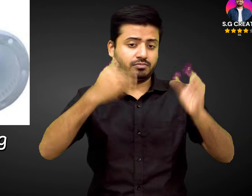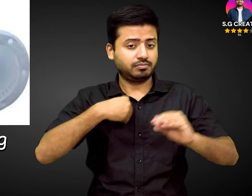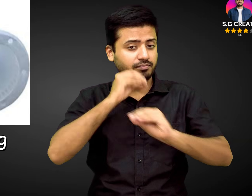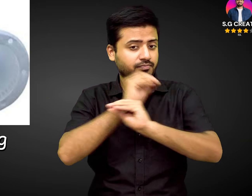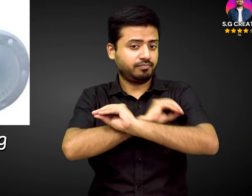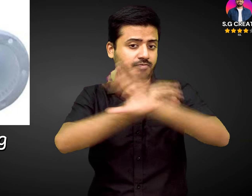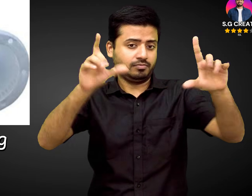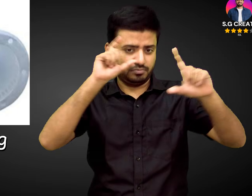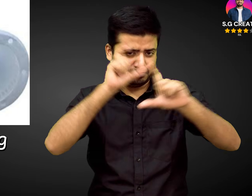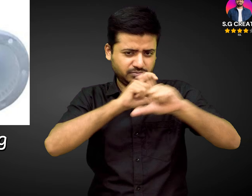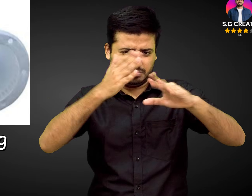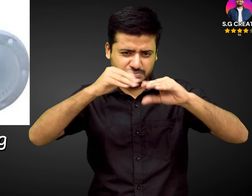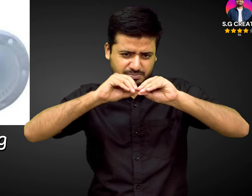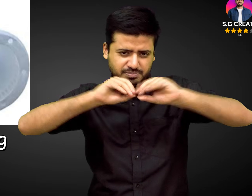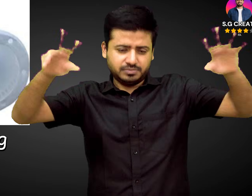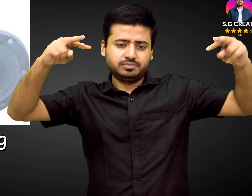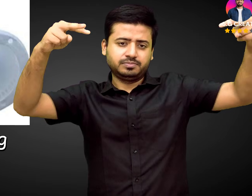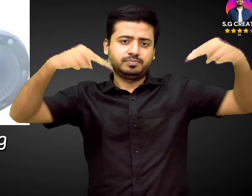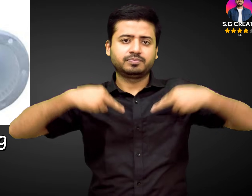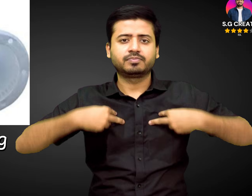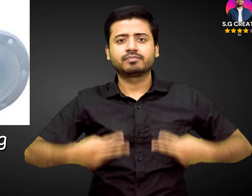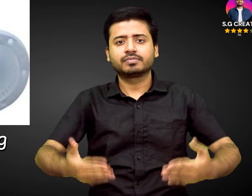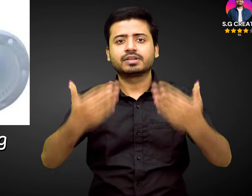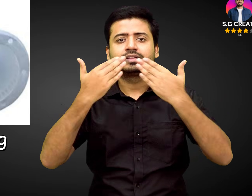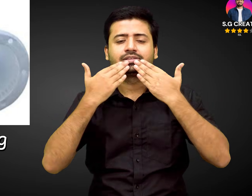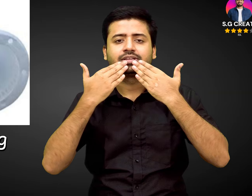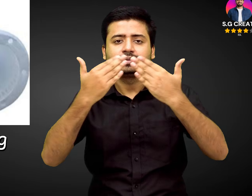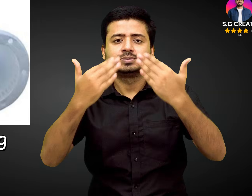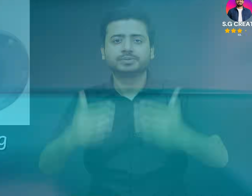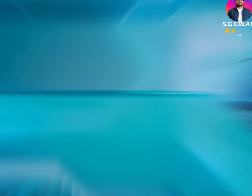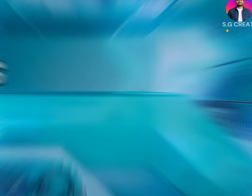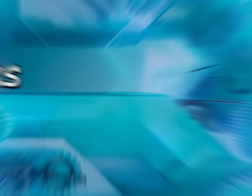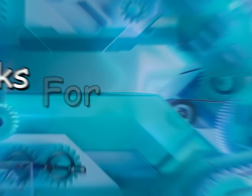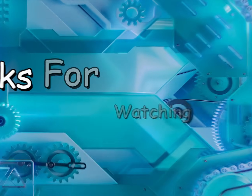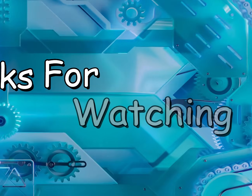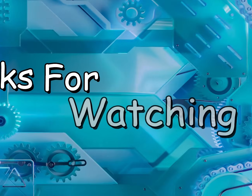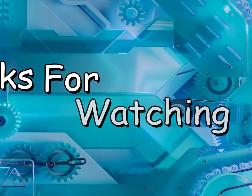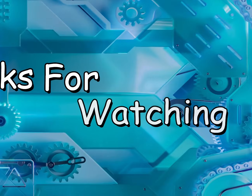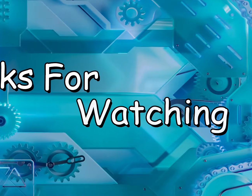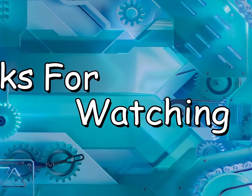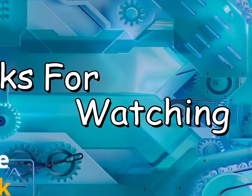biggest complaints homeowners have with standard, smaller water filters is